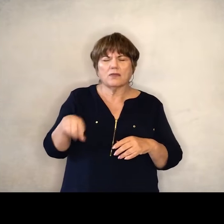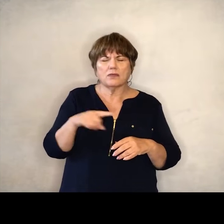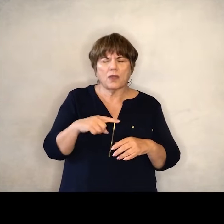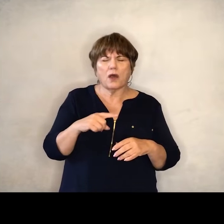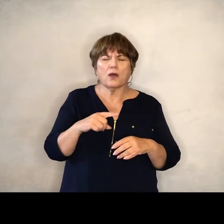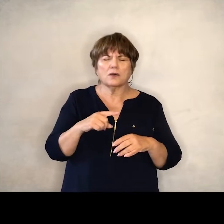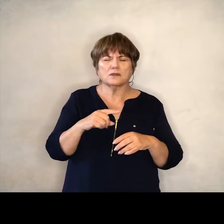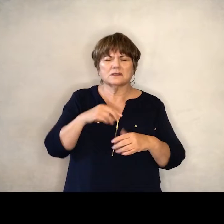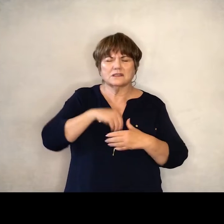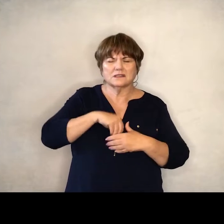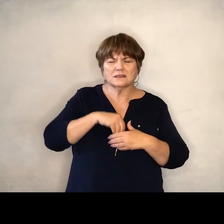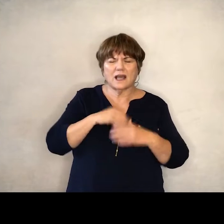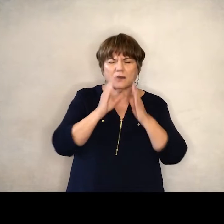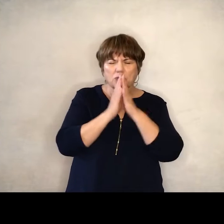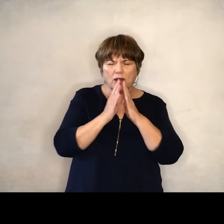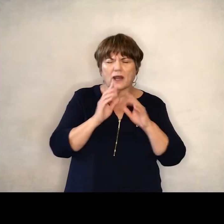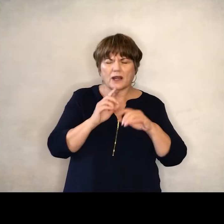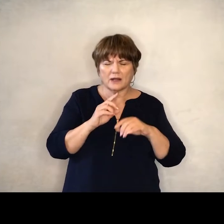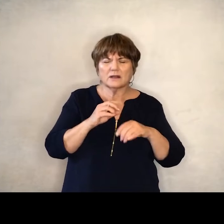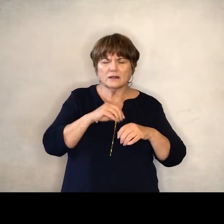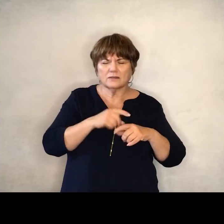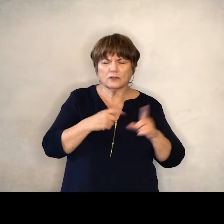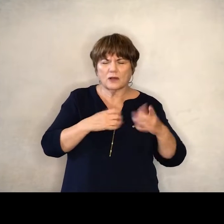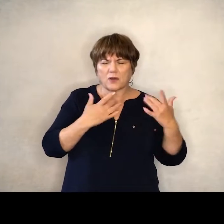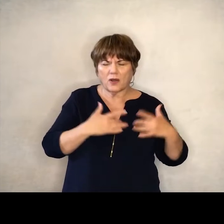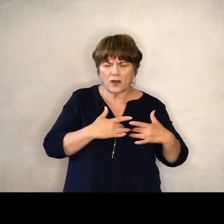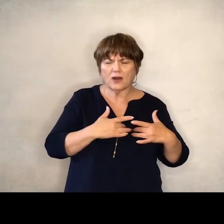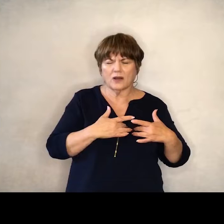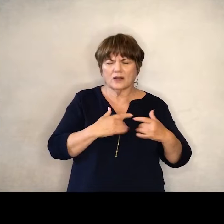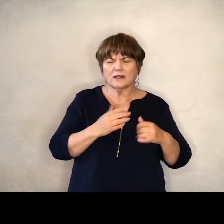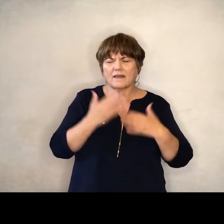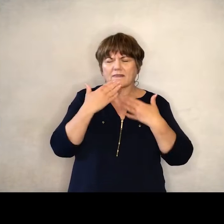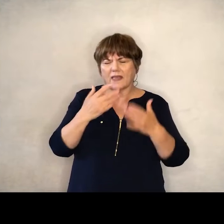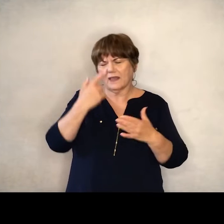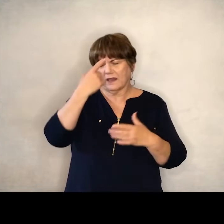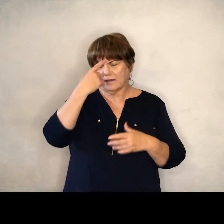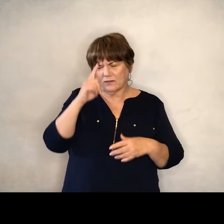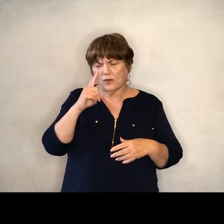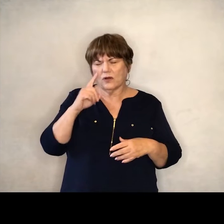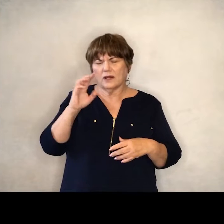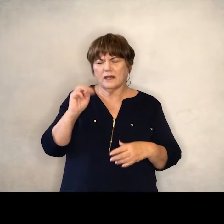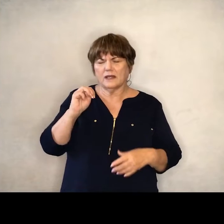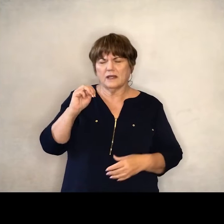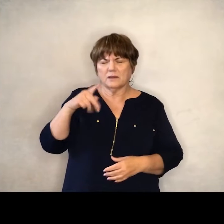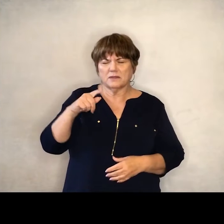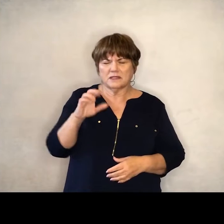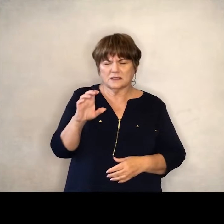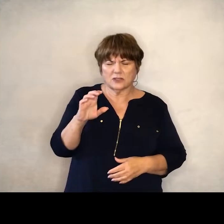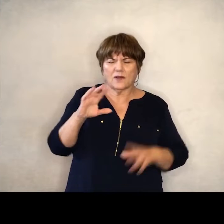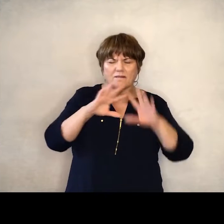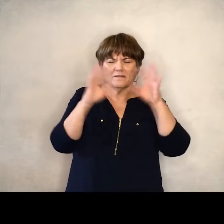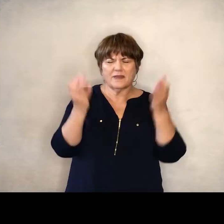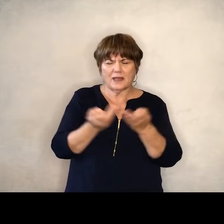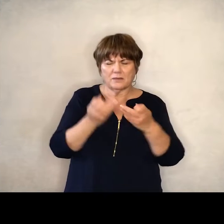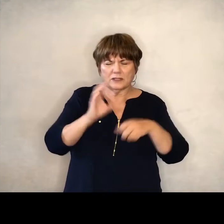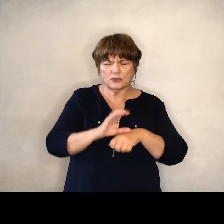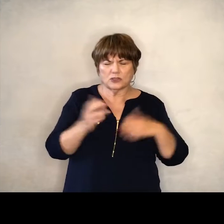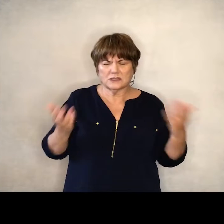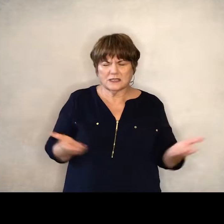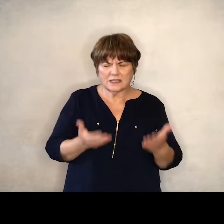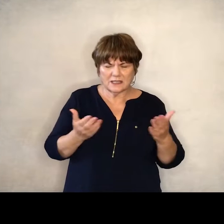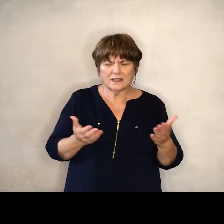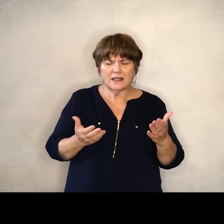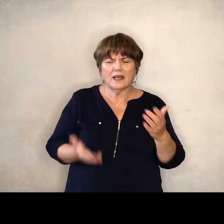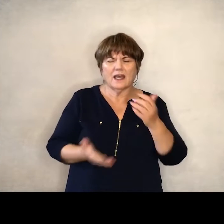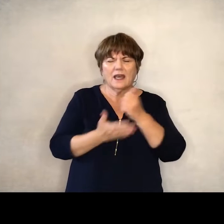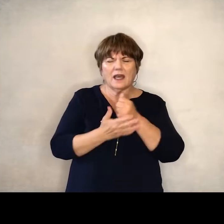hearts. Thank you for the generosity of Moorpark Presbyterian, the family here, as they have stepped up to help with the